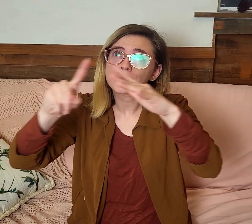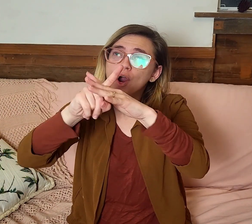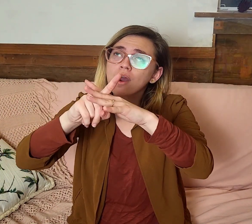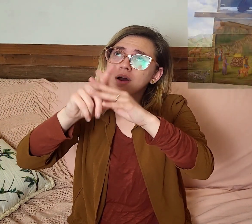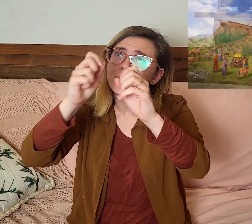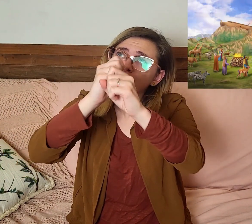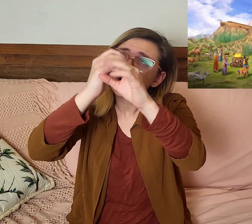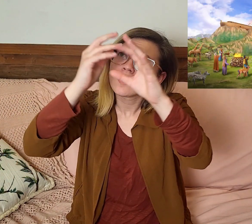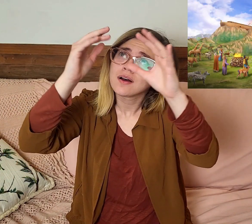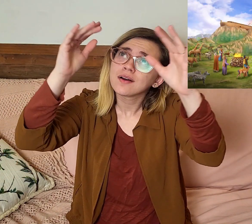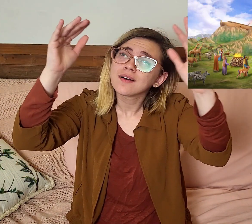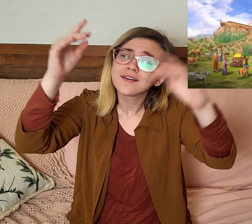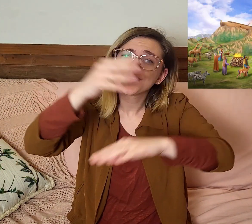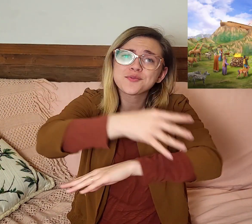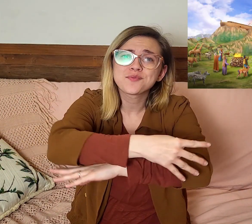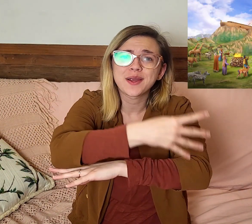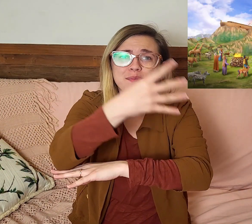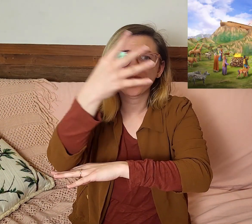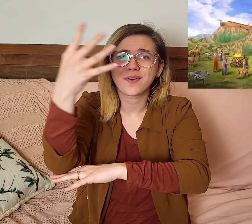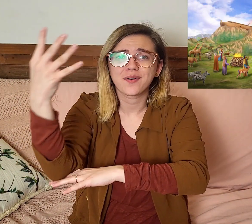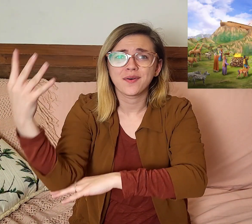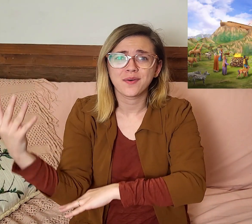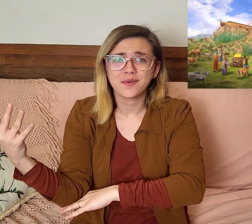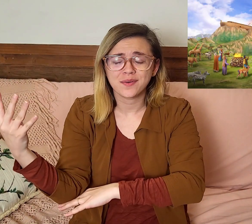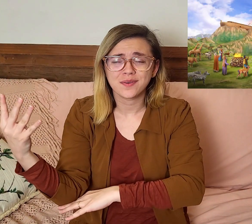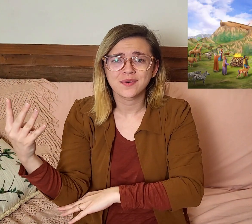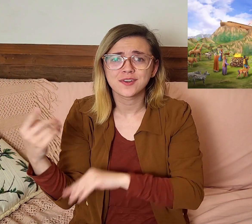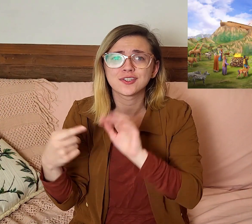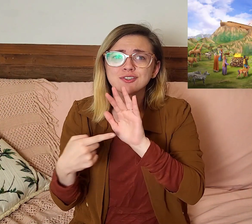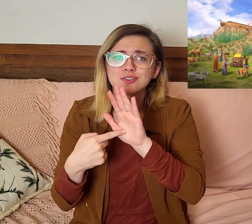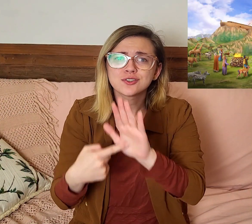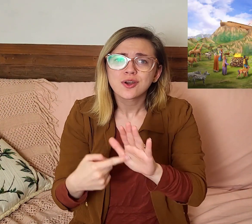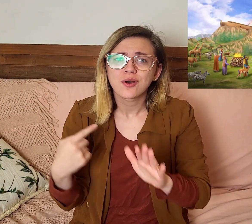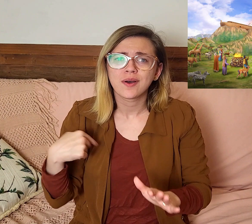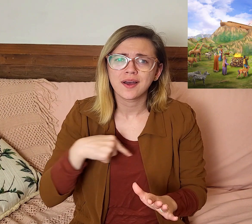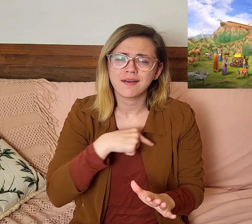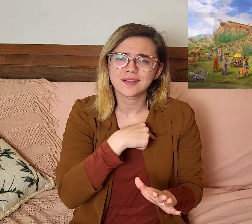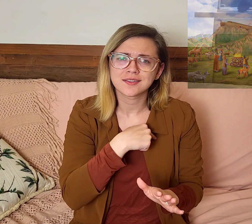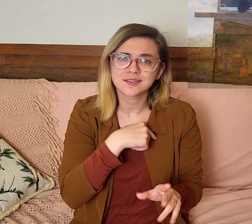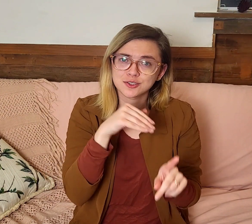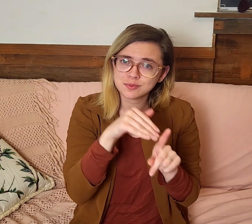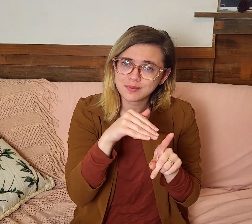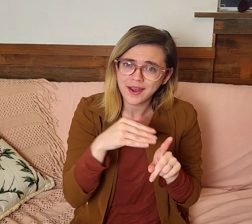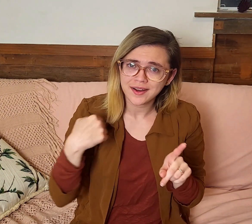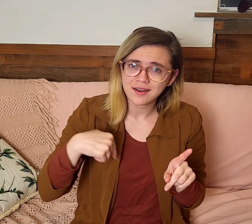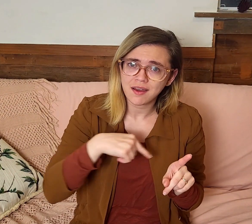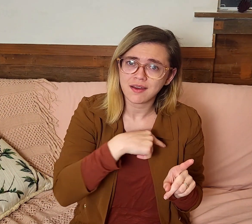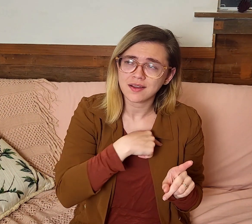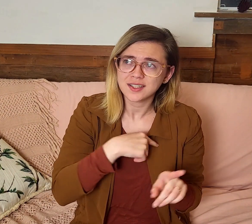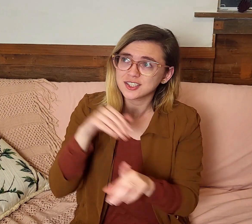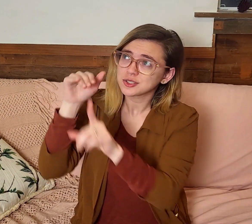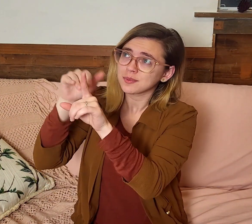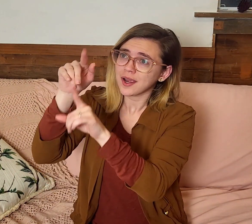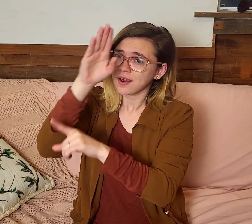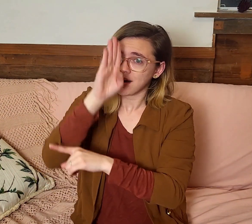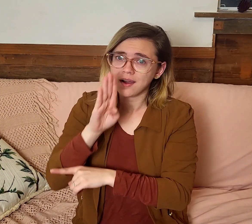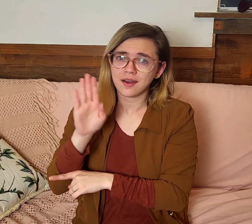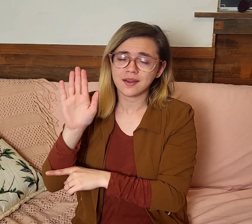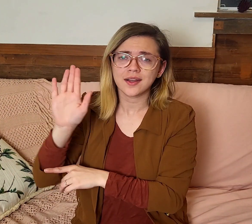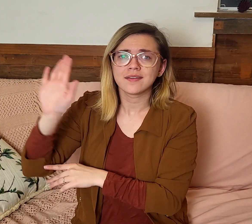rains, a rainbow appears in the sky to show us and remind us and to